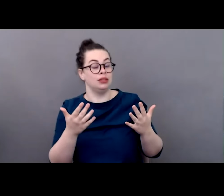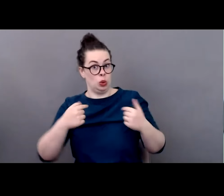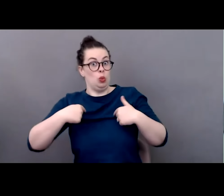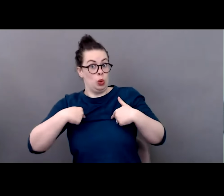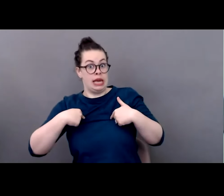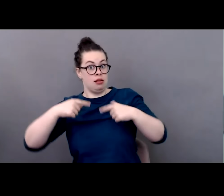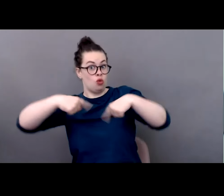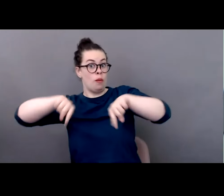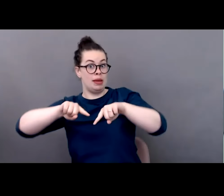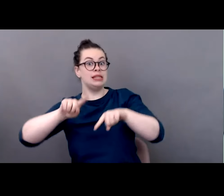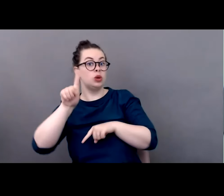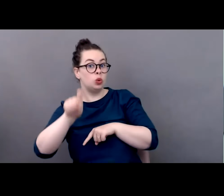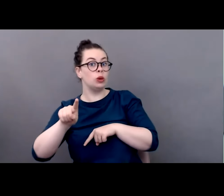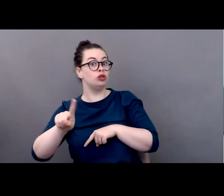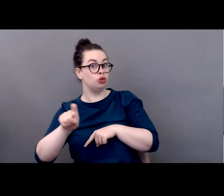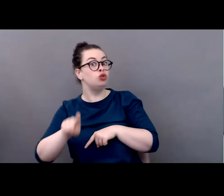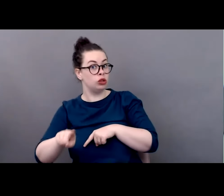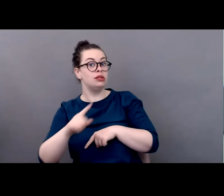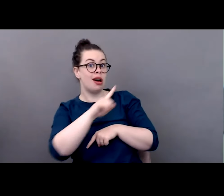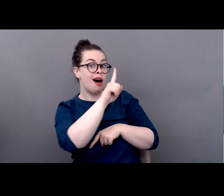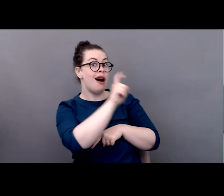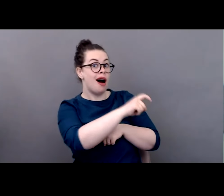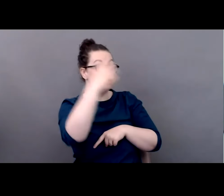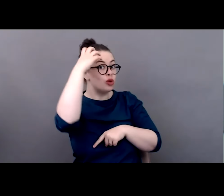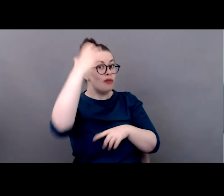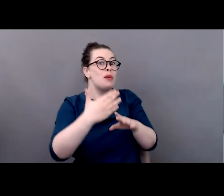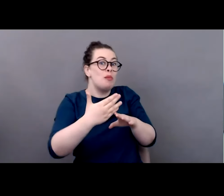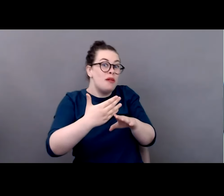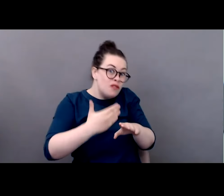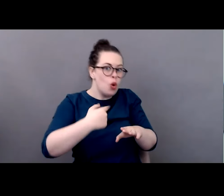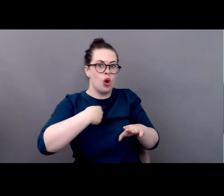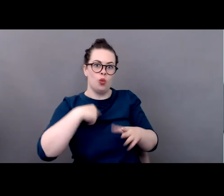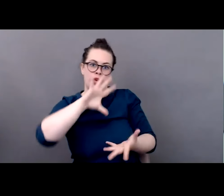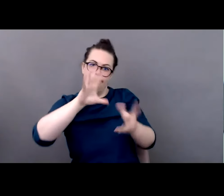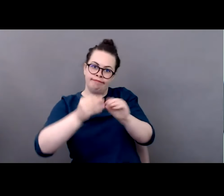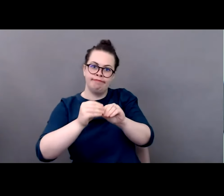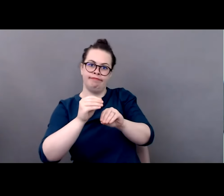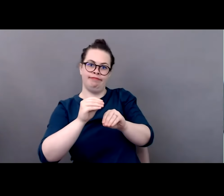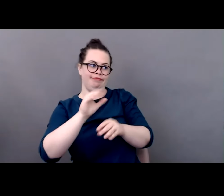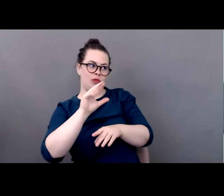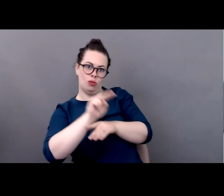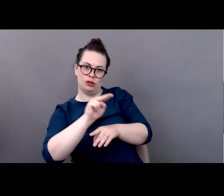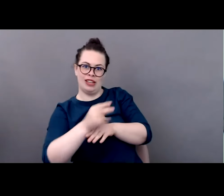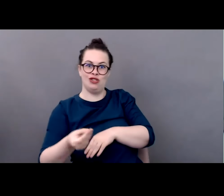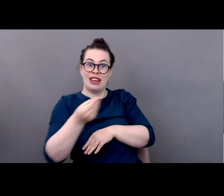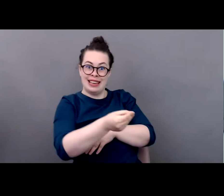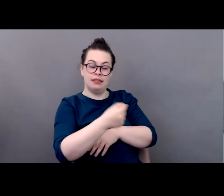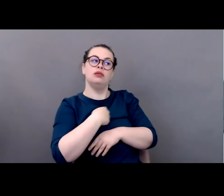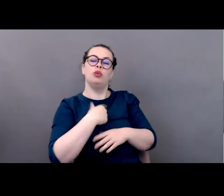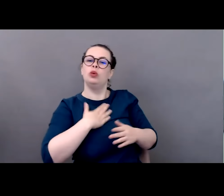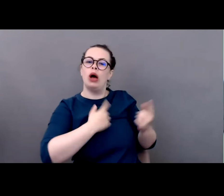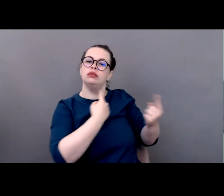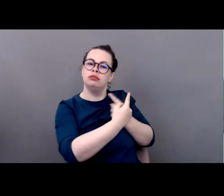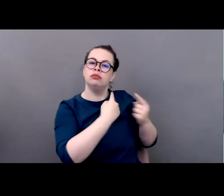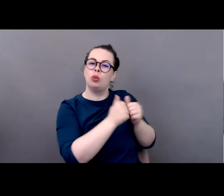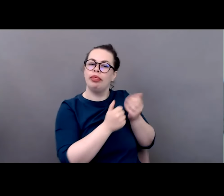party before the consideration of the state party's report. Within all of this, I wanted to highlight how